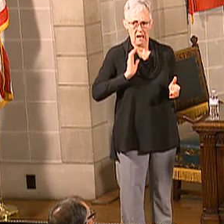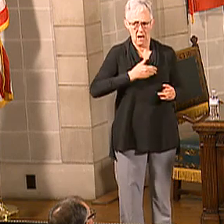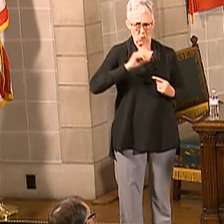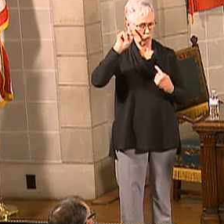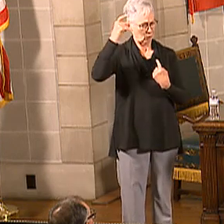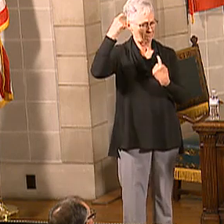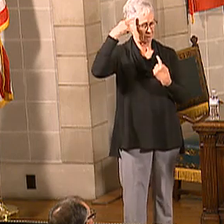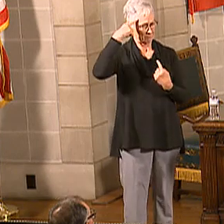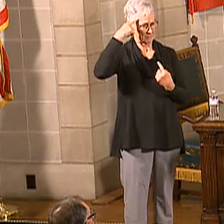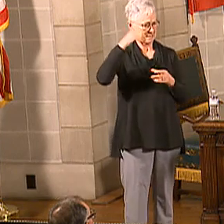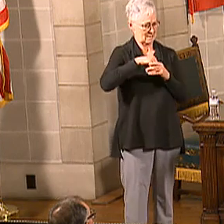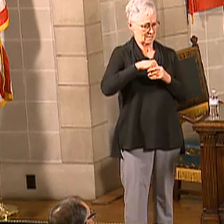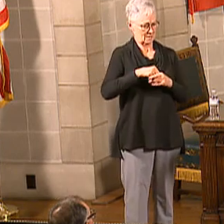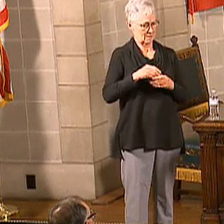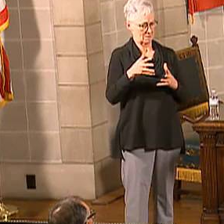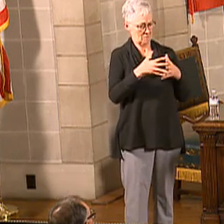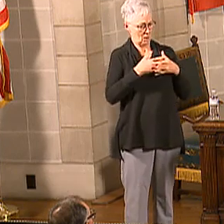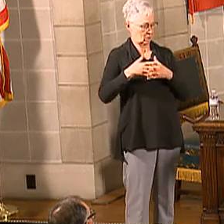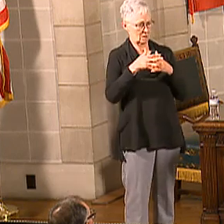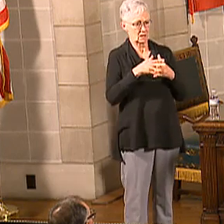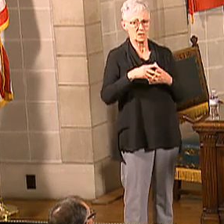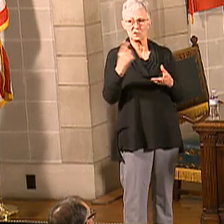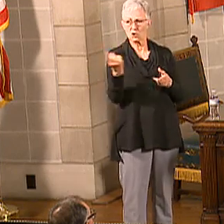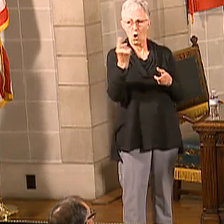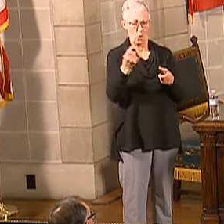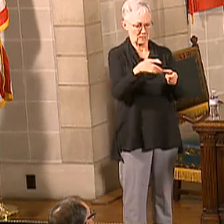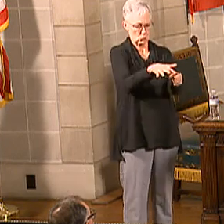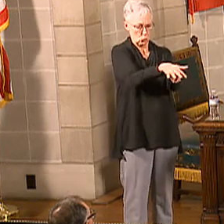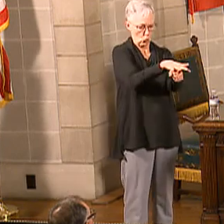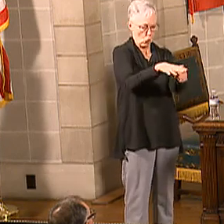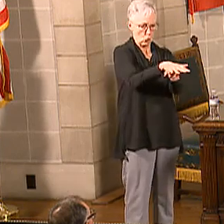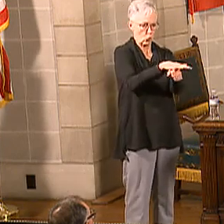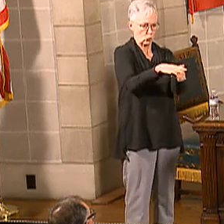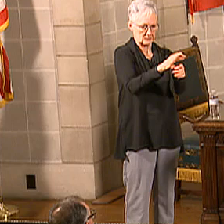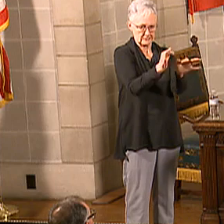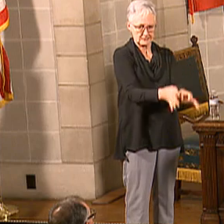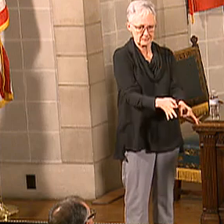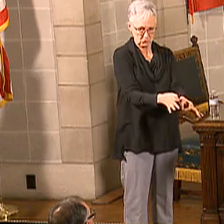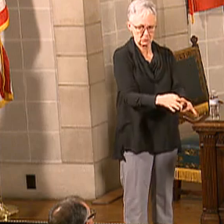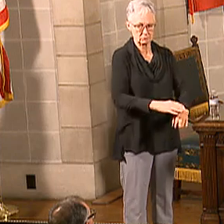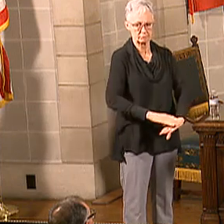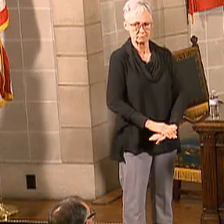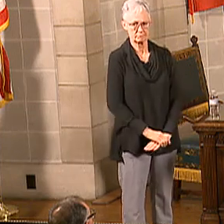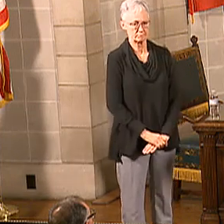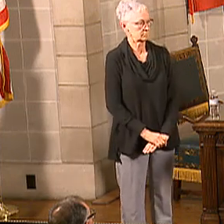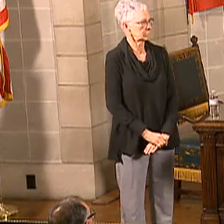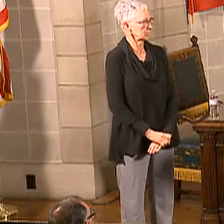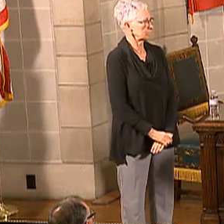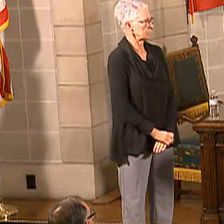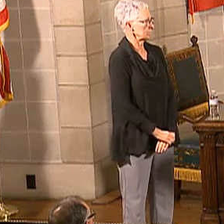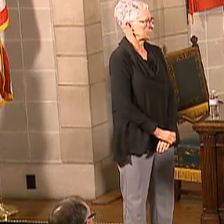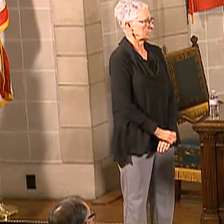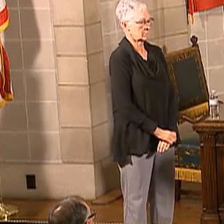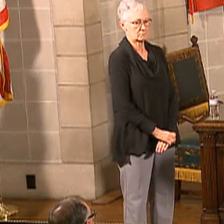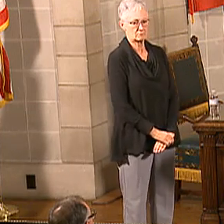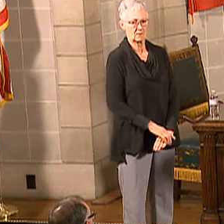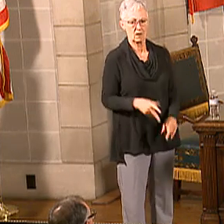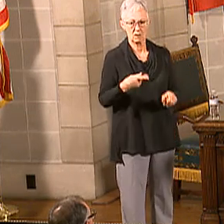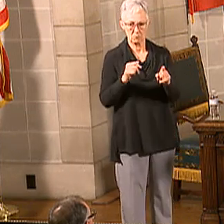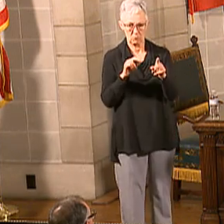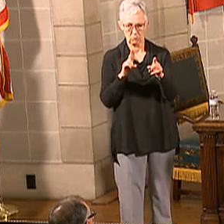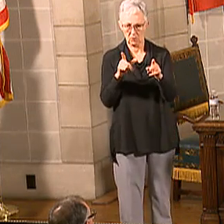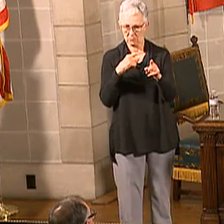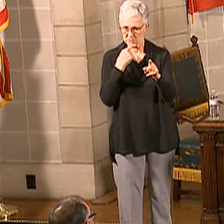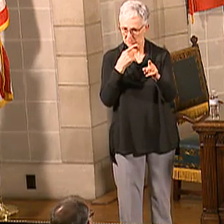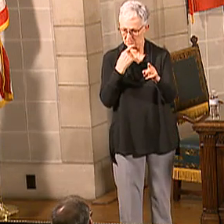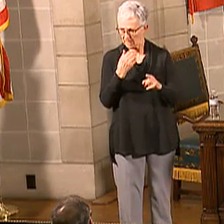state managed, federally supported. We have time for one more question. One more question. Wait, I'm gonna go back here. Paul did say he had 2. Was that 2,